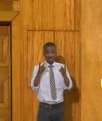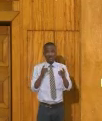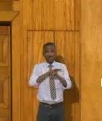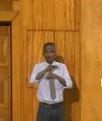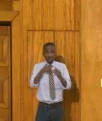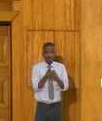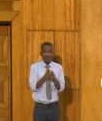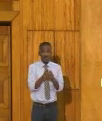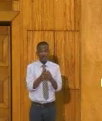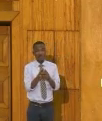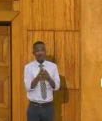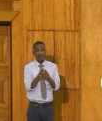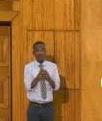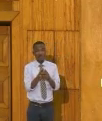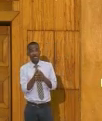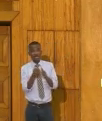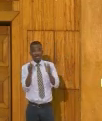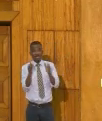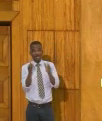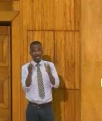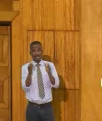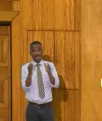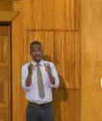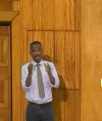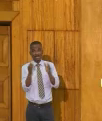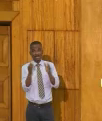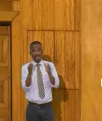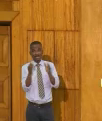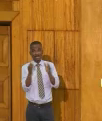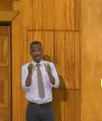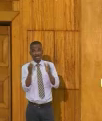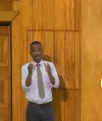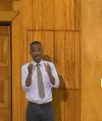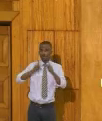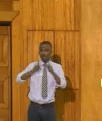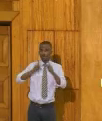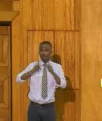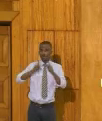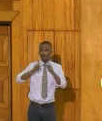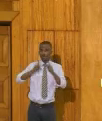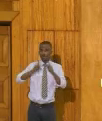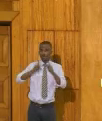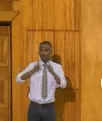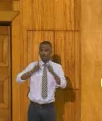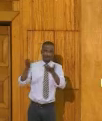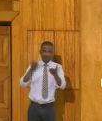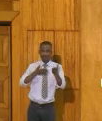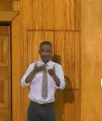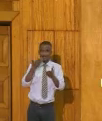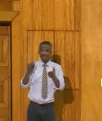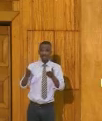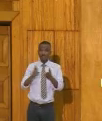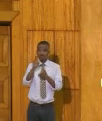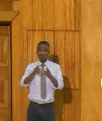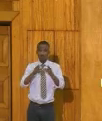of the largest share of the cost came from the supplies. That is, the supplies that are used for the testing.